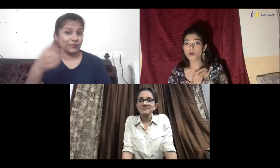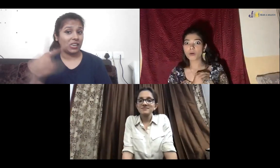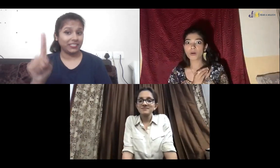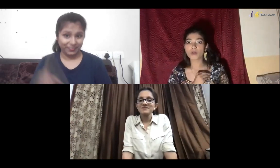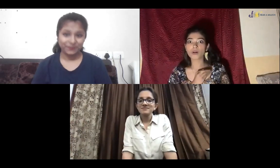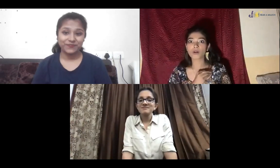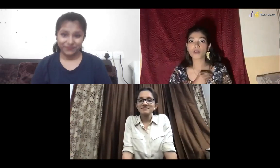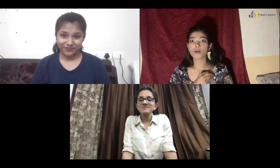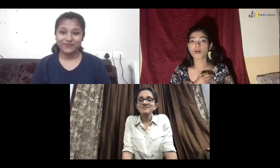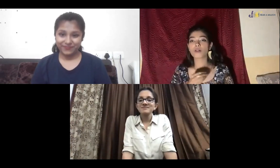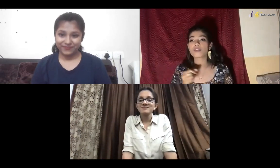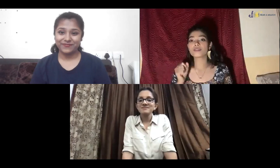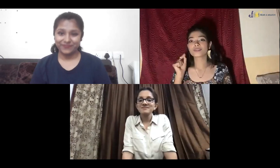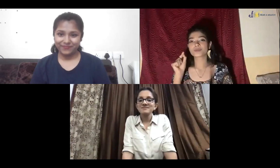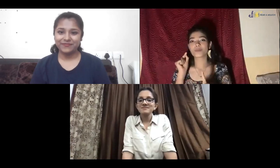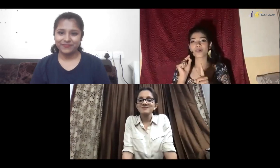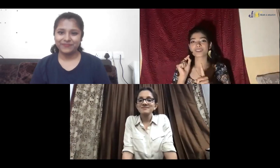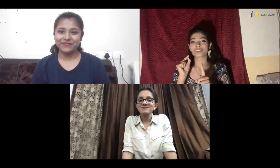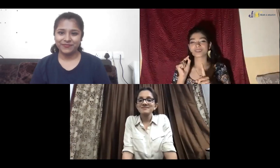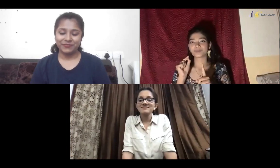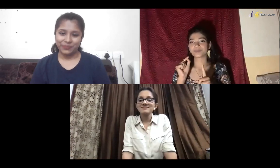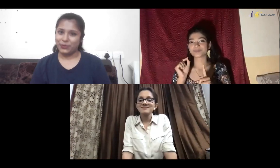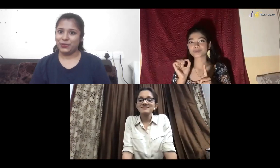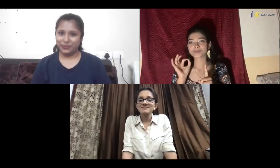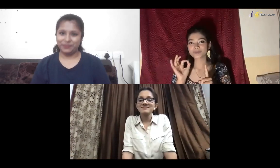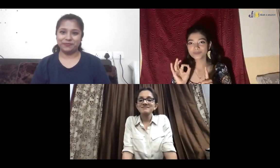enough, and then other people can easily believe in you.